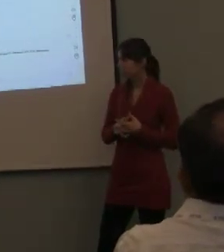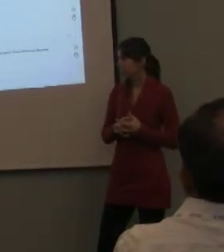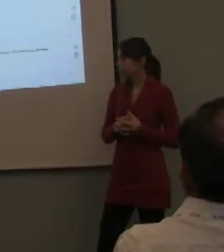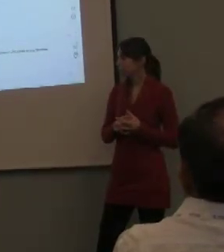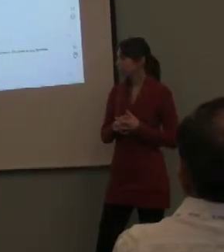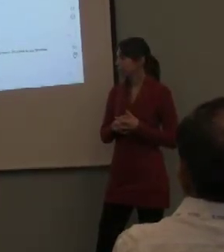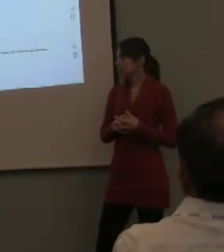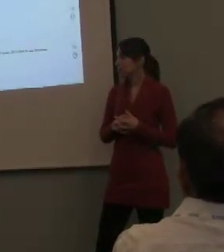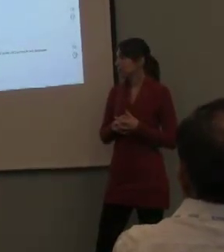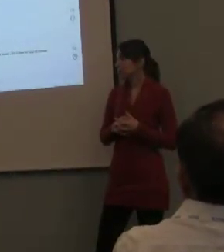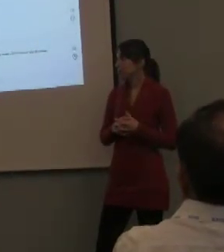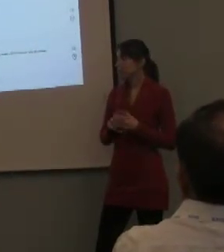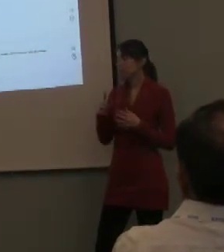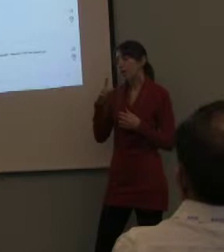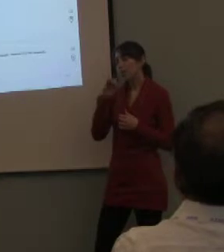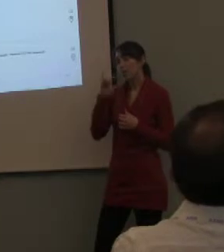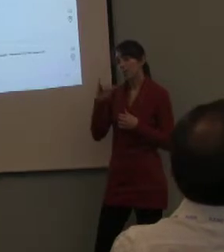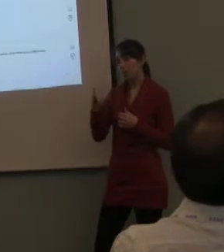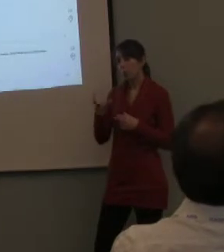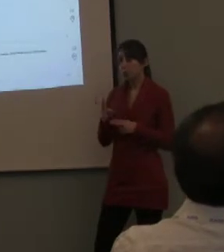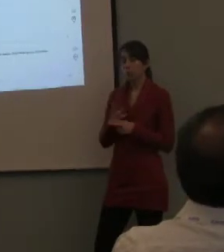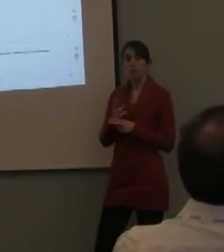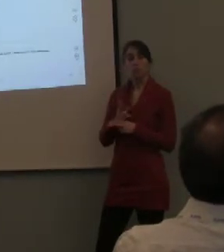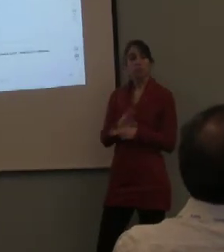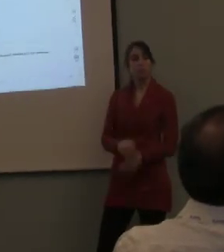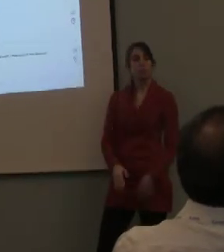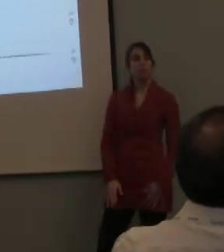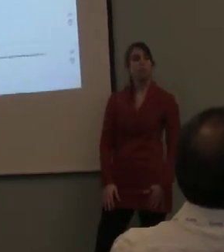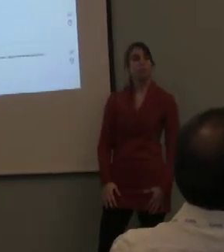And I think that varies.